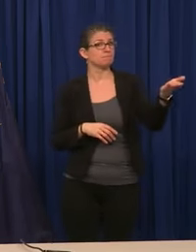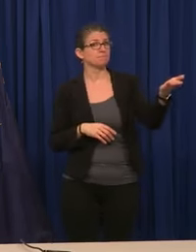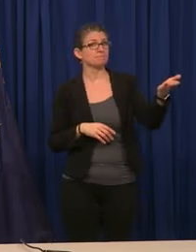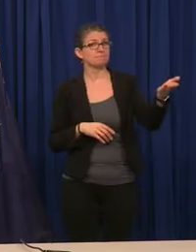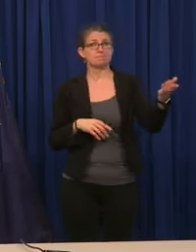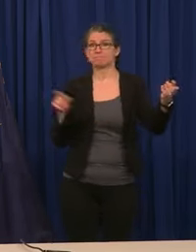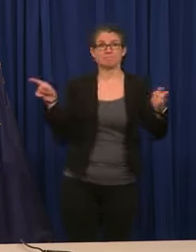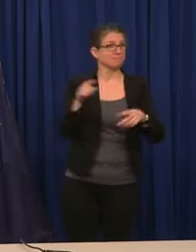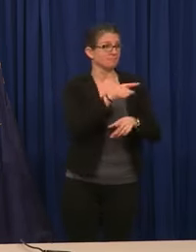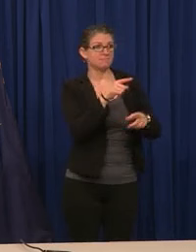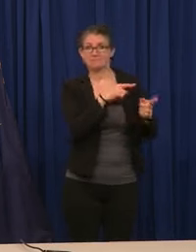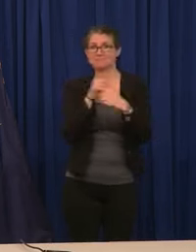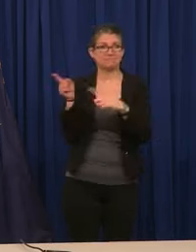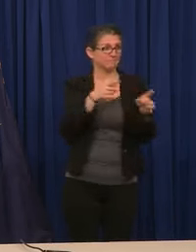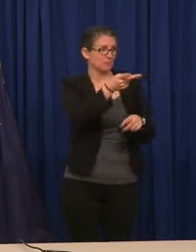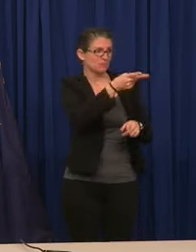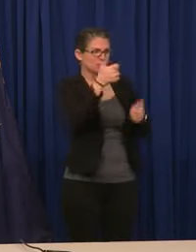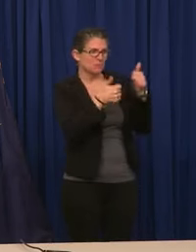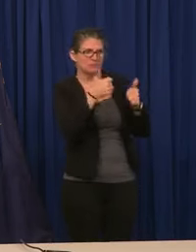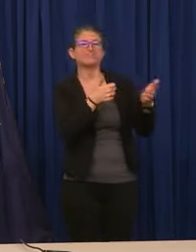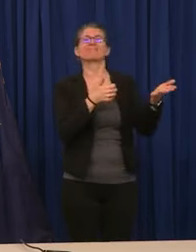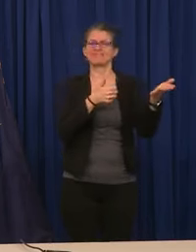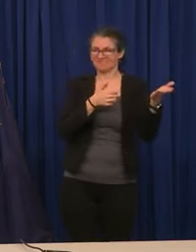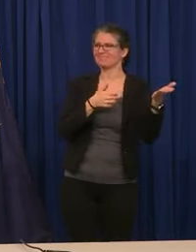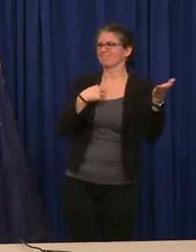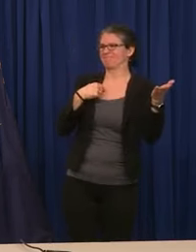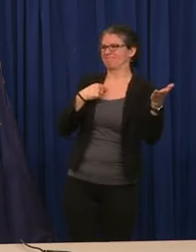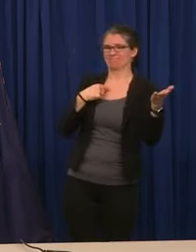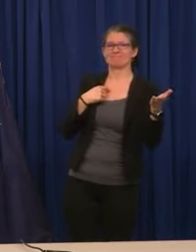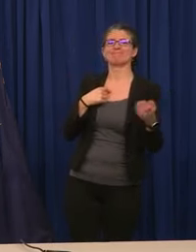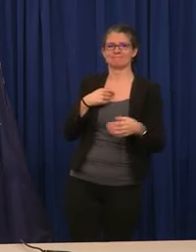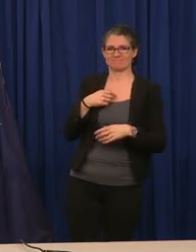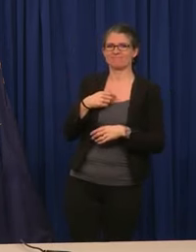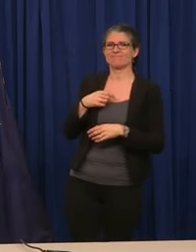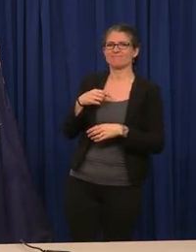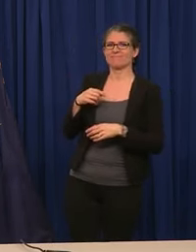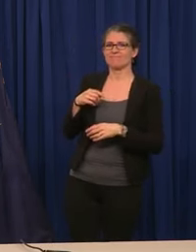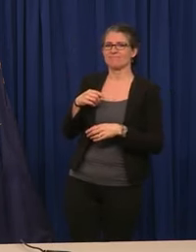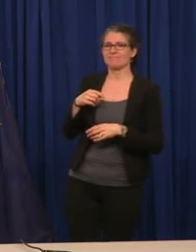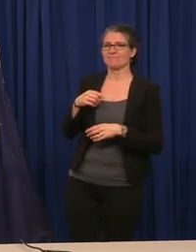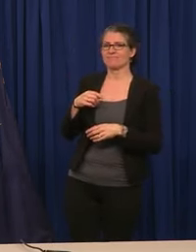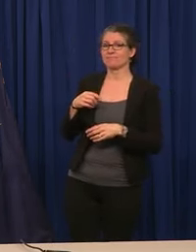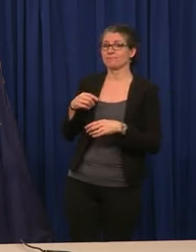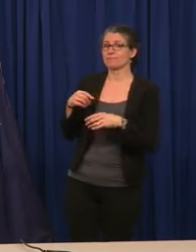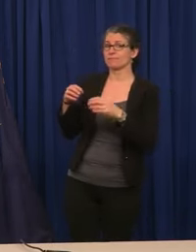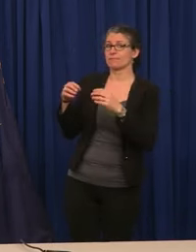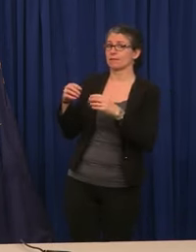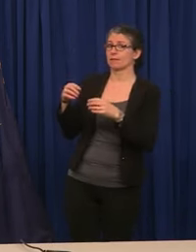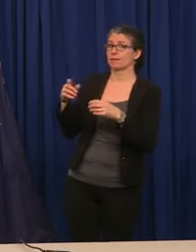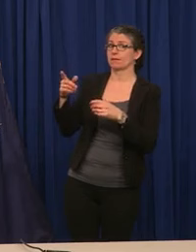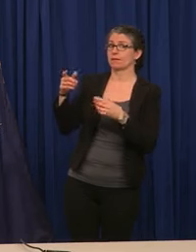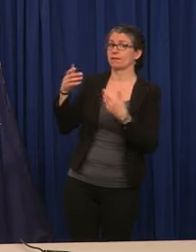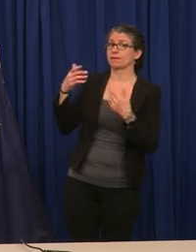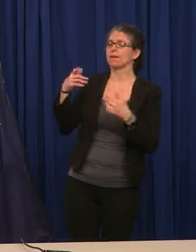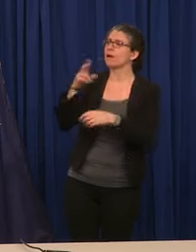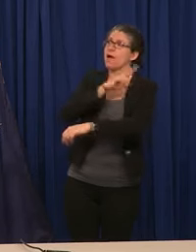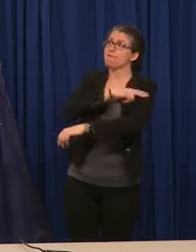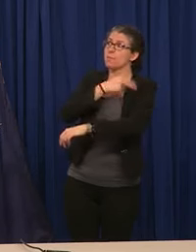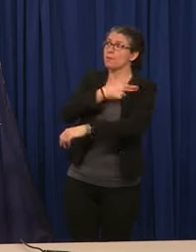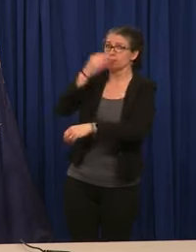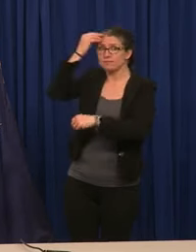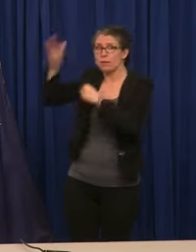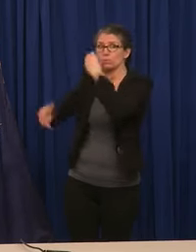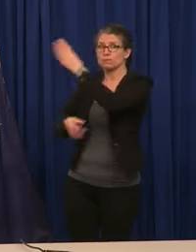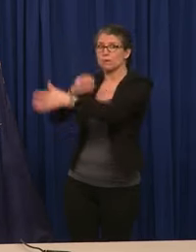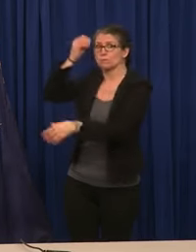Dustin or Joe, either one. I was just going to say, you said that you're getting more information from the hospitals. Can you give an update on healthcare workers and their cases, and are any of them